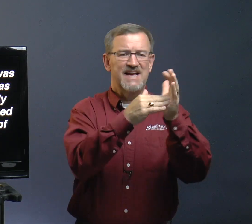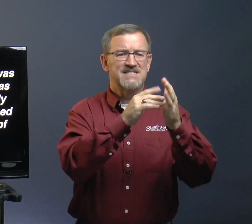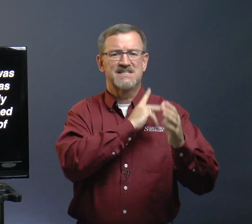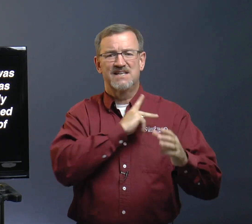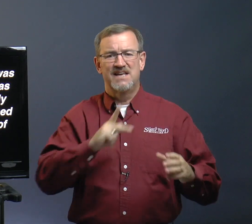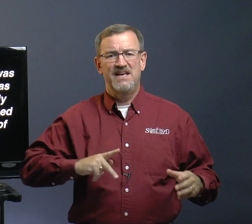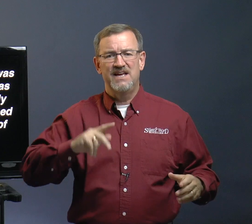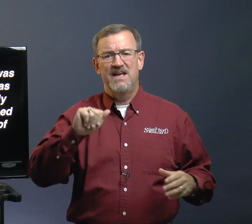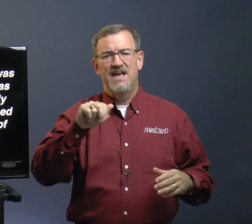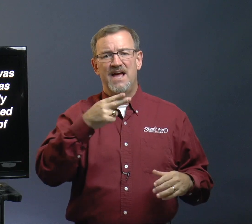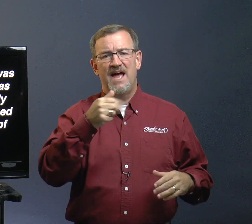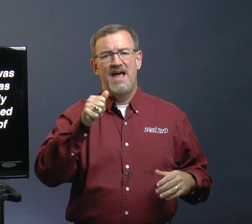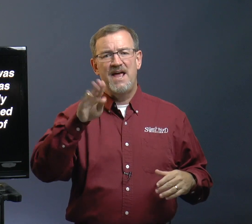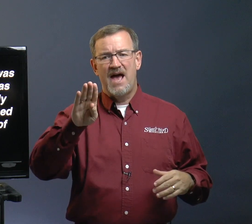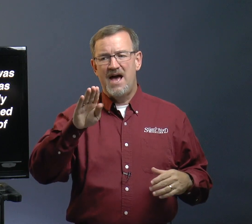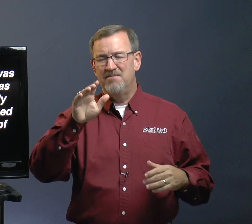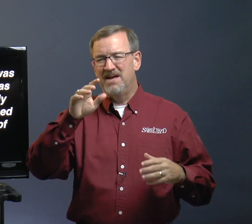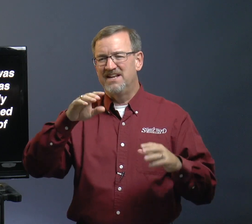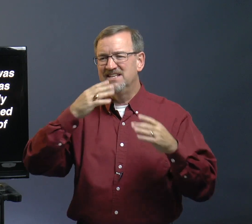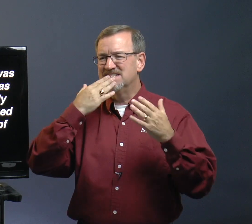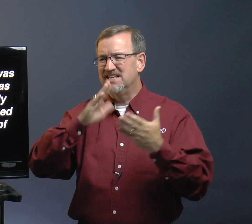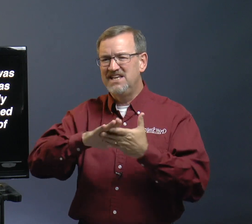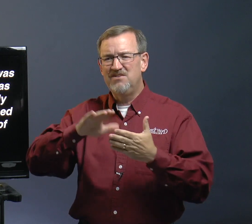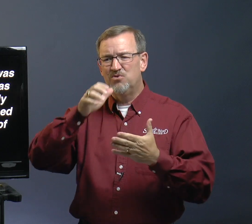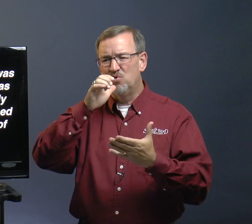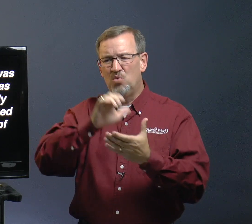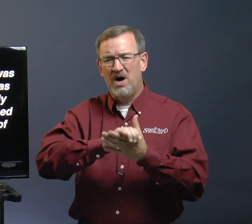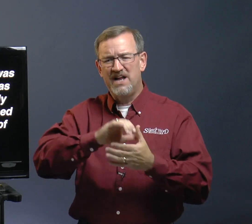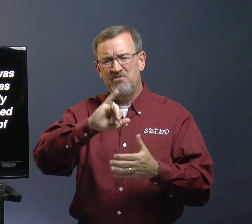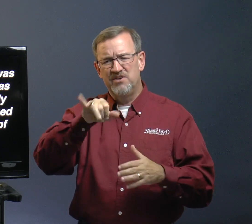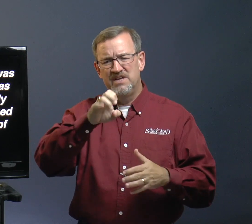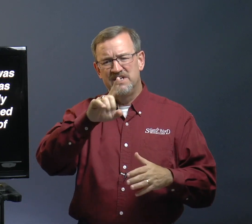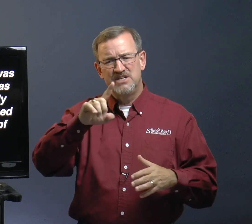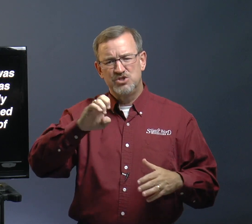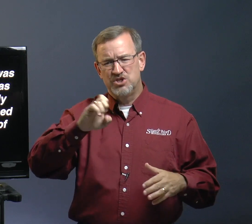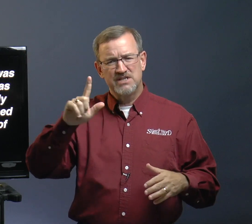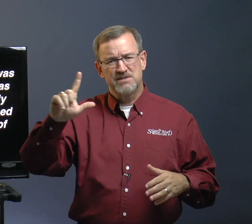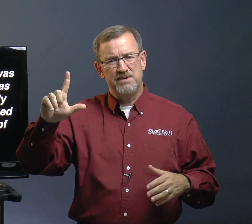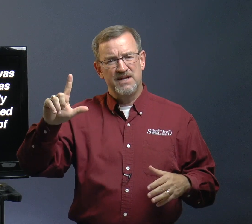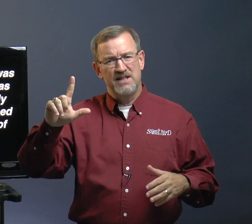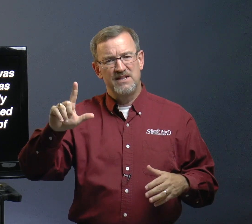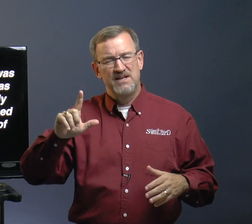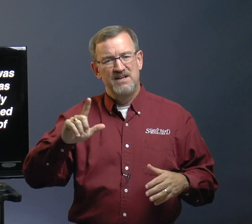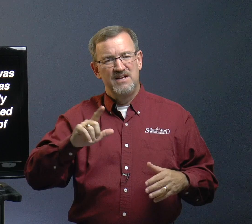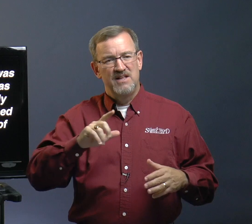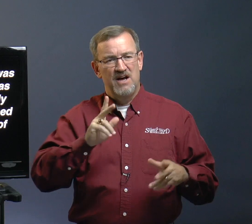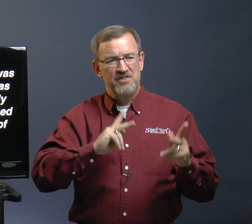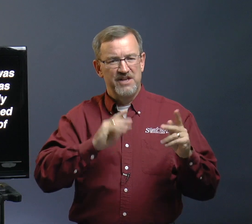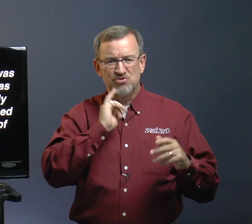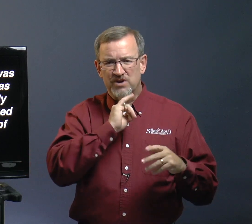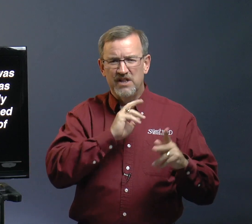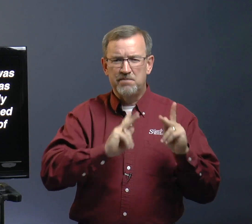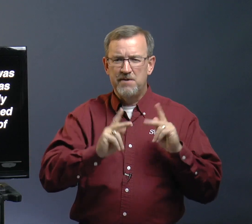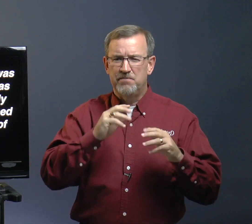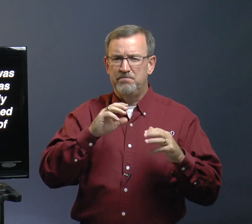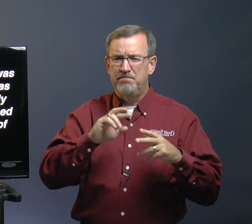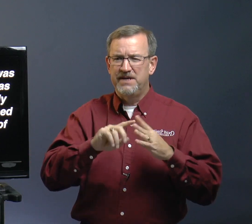against King Ahab and his evil wife, Jezebel. The Israeli people begin